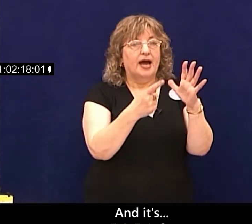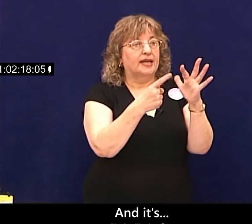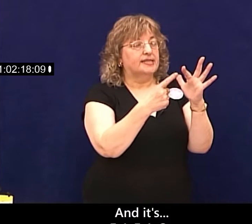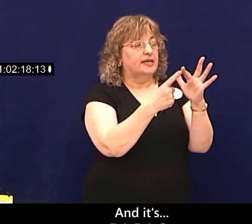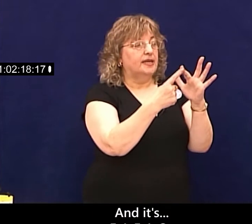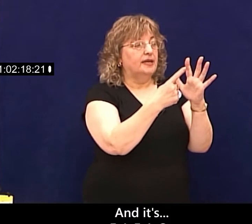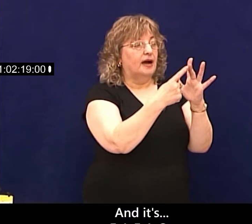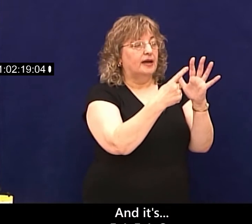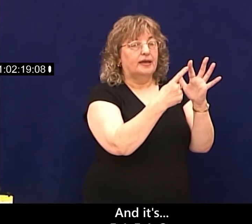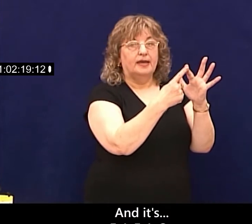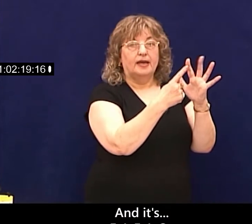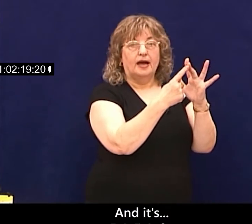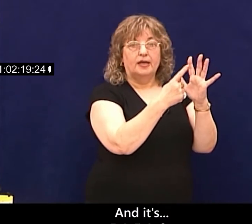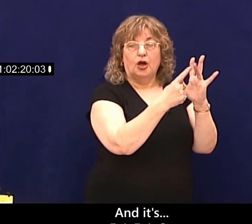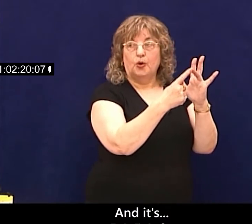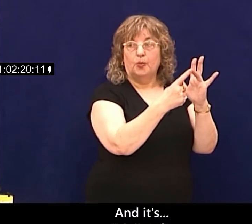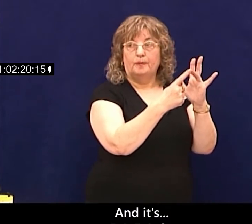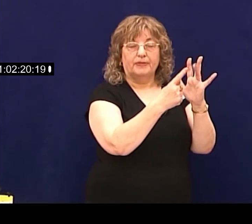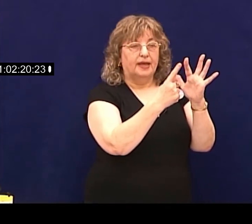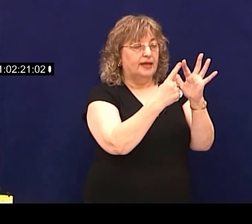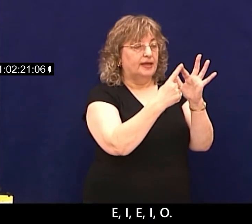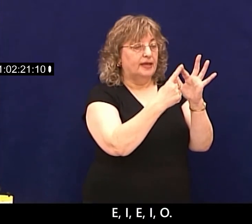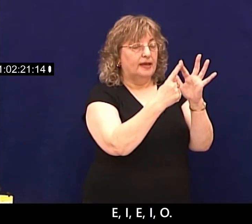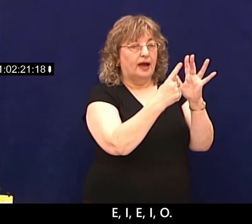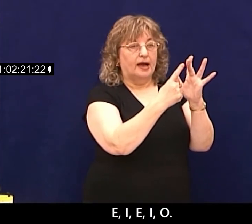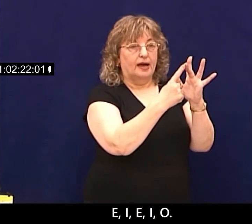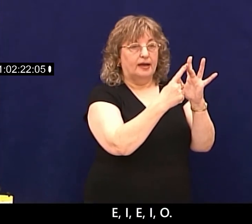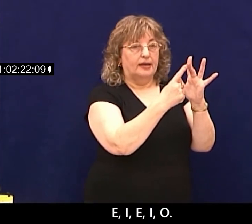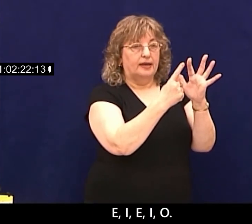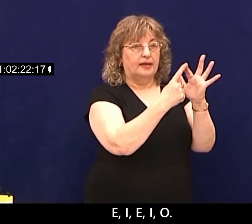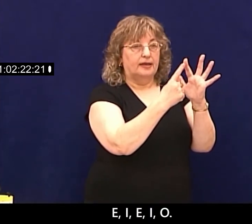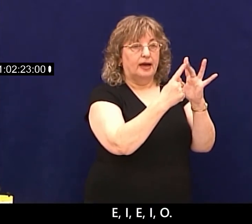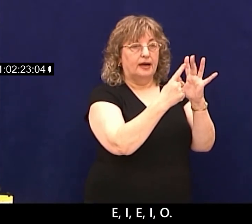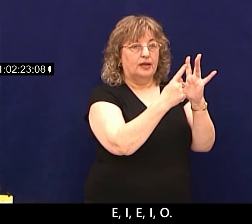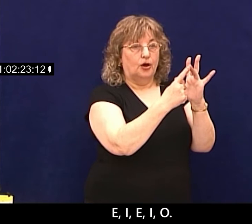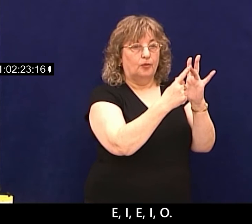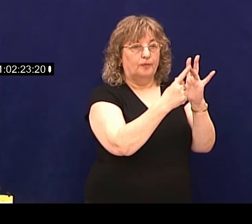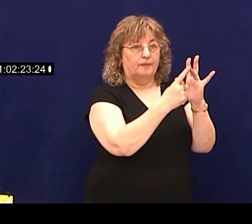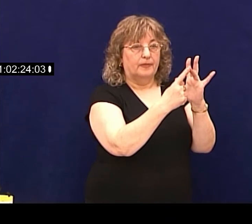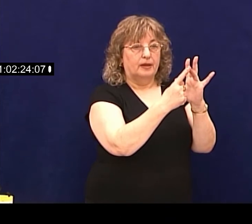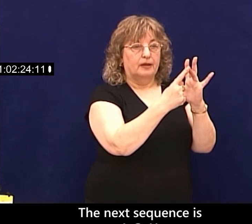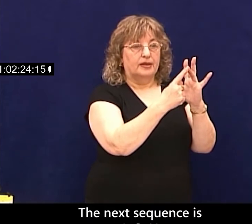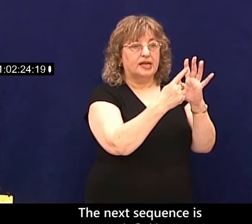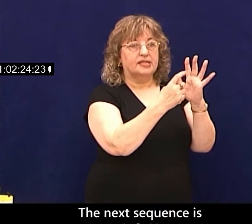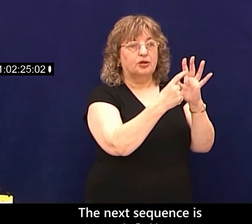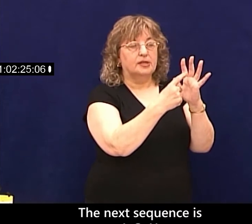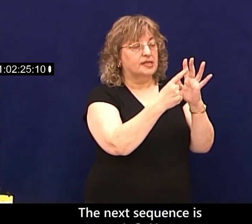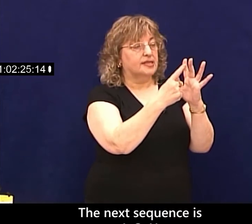it's E, I, E, I, O. E, I, E, I, O. The next sequence is